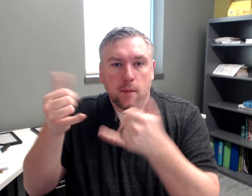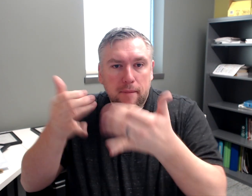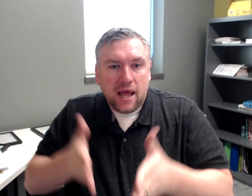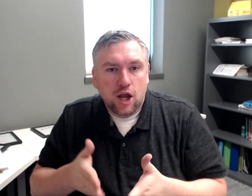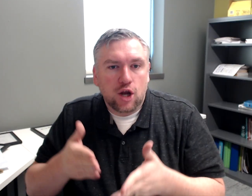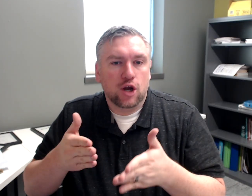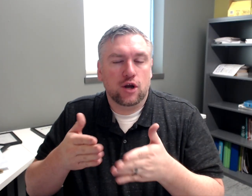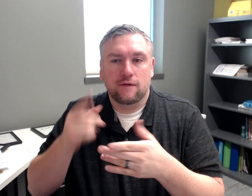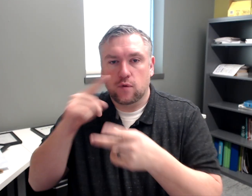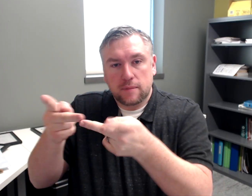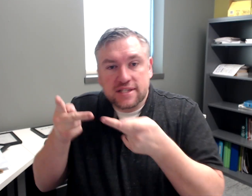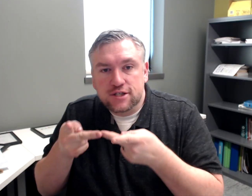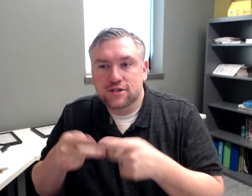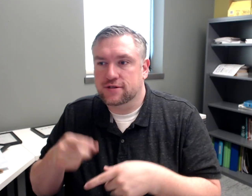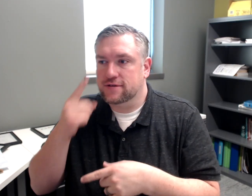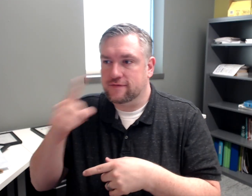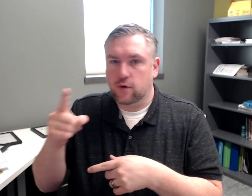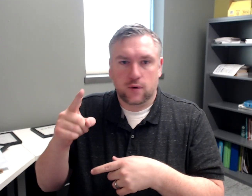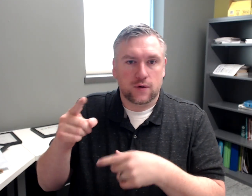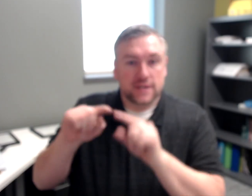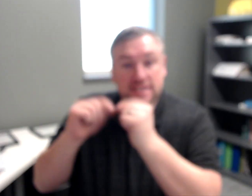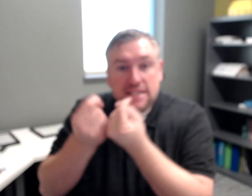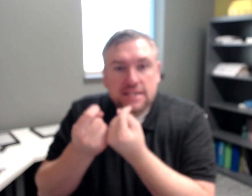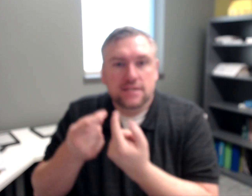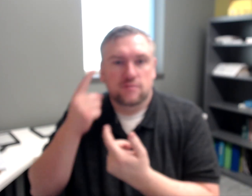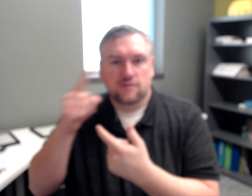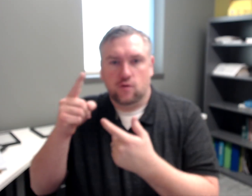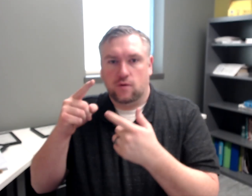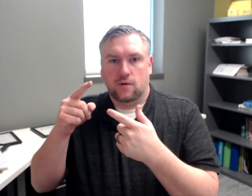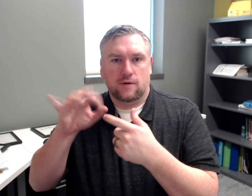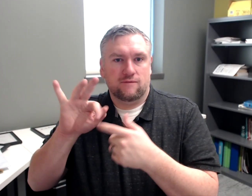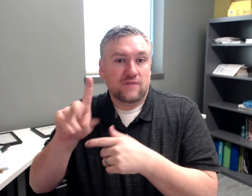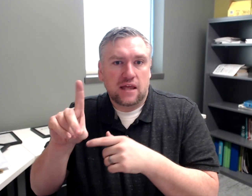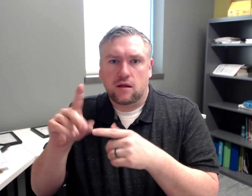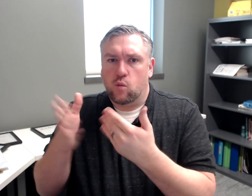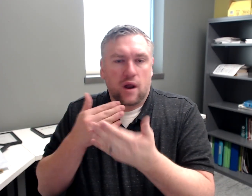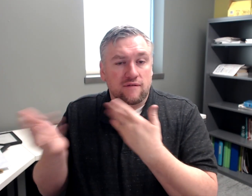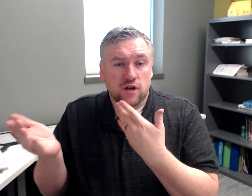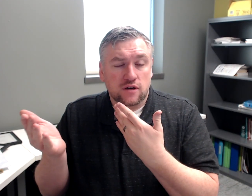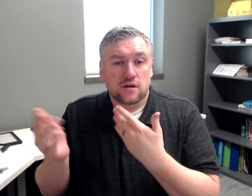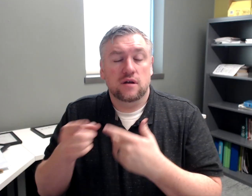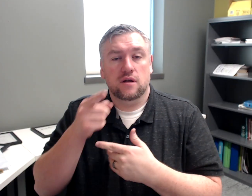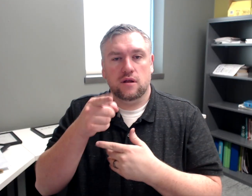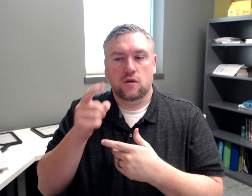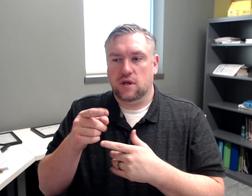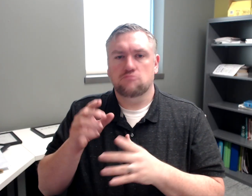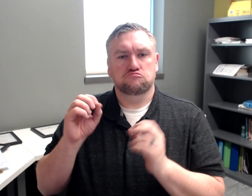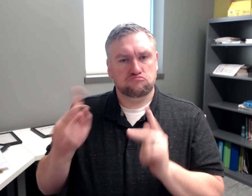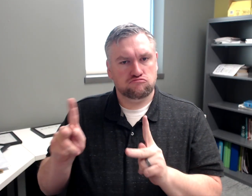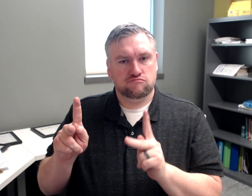learning the different words for the players, for the positions, for teams, for the field. whatever.